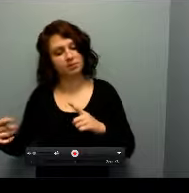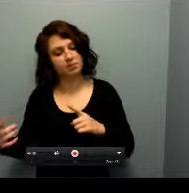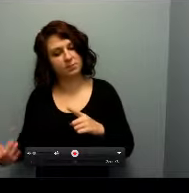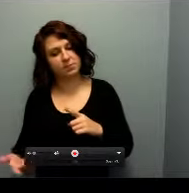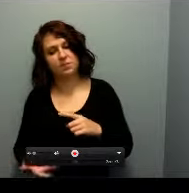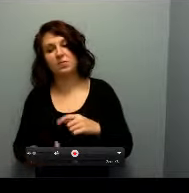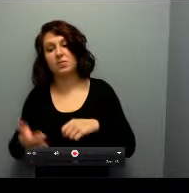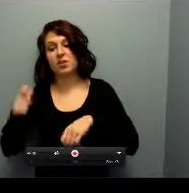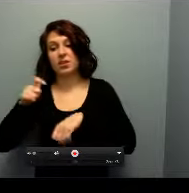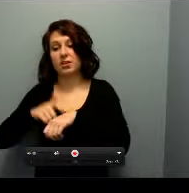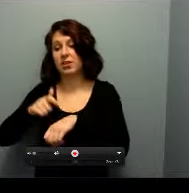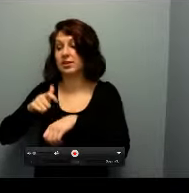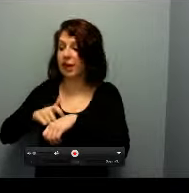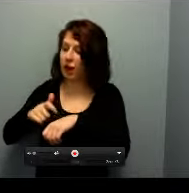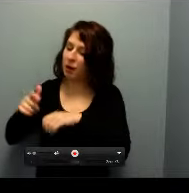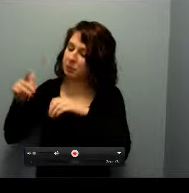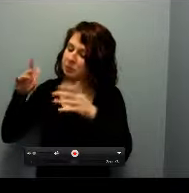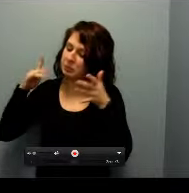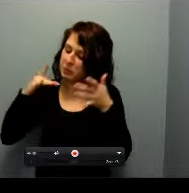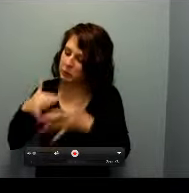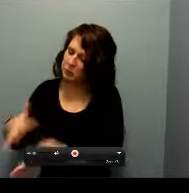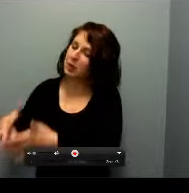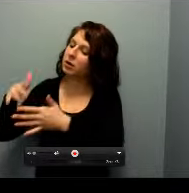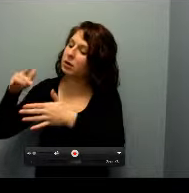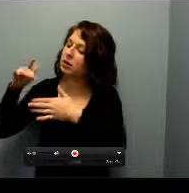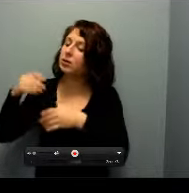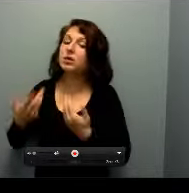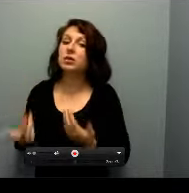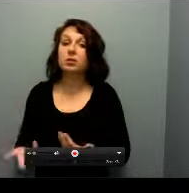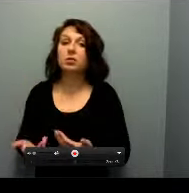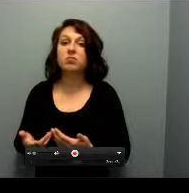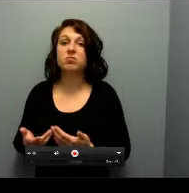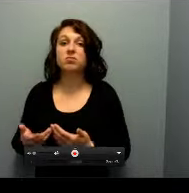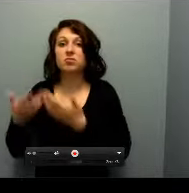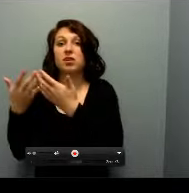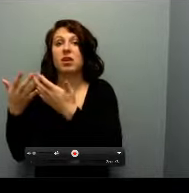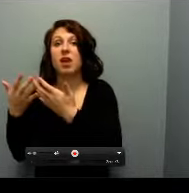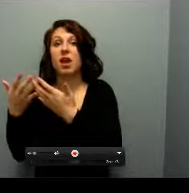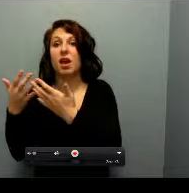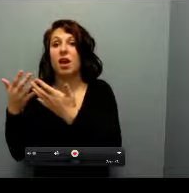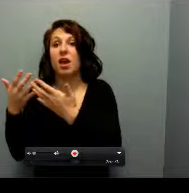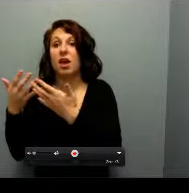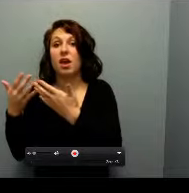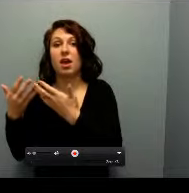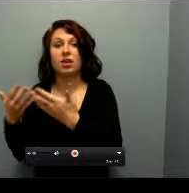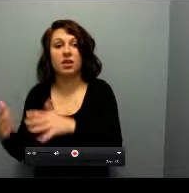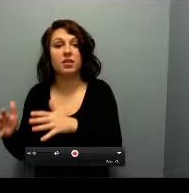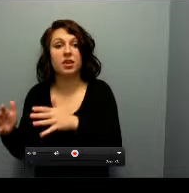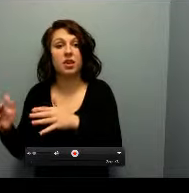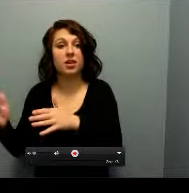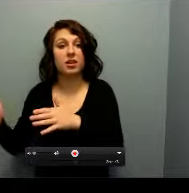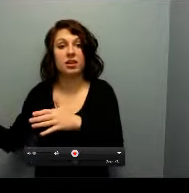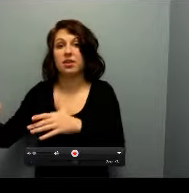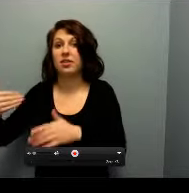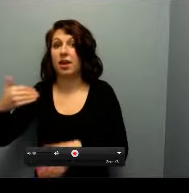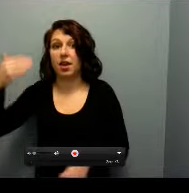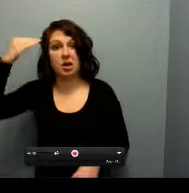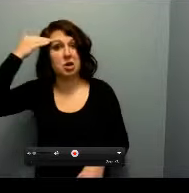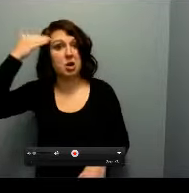they take their time, they study it, and in the end, they really know how to do